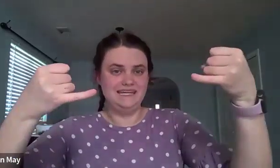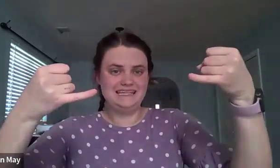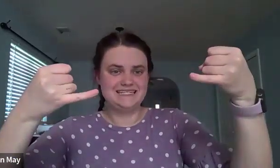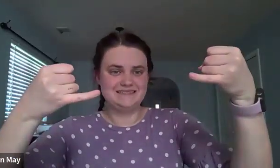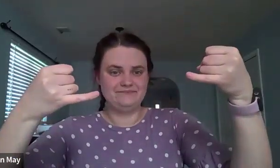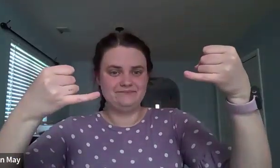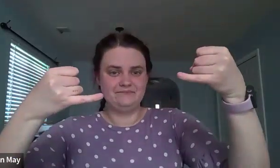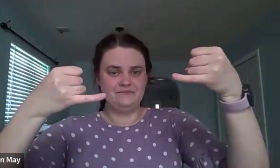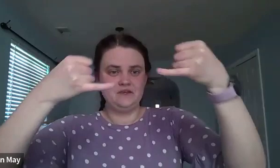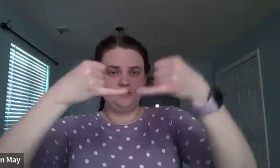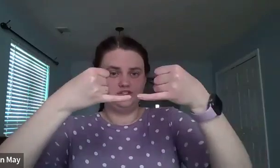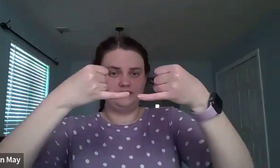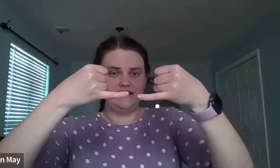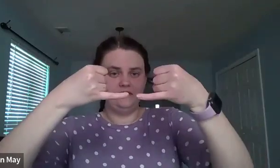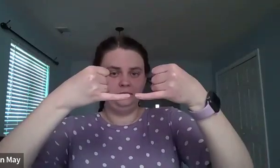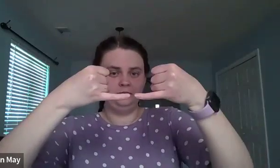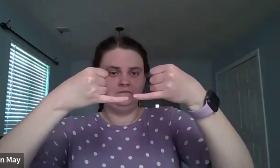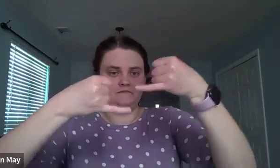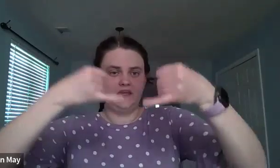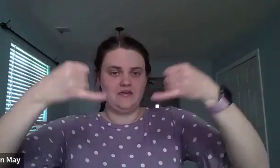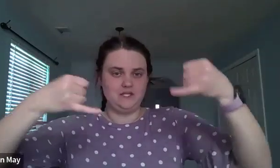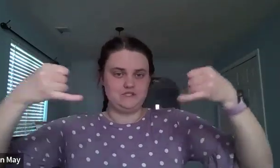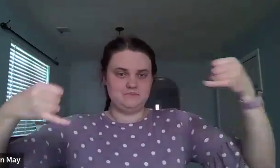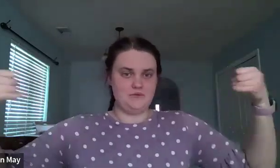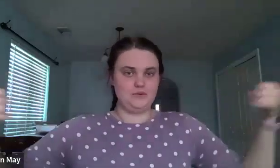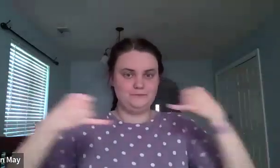pinkies. You're going to start together, and then you spiral.